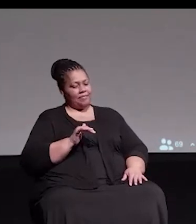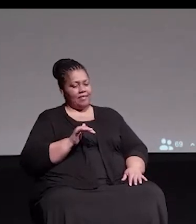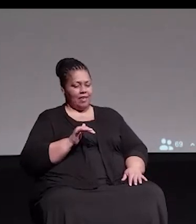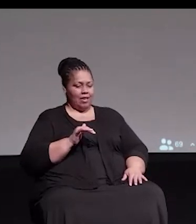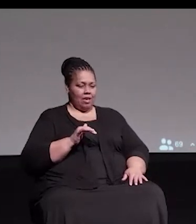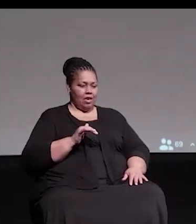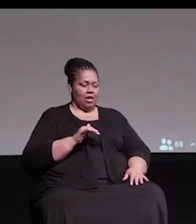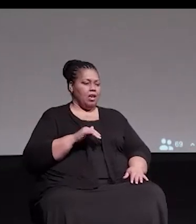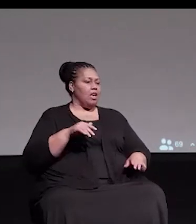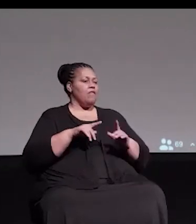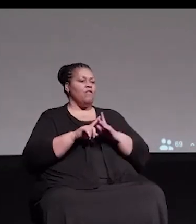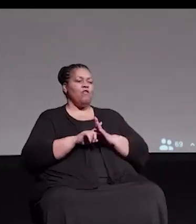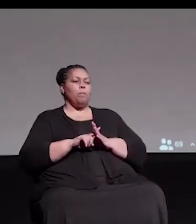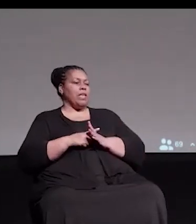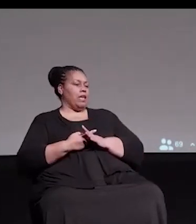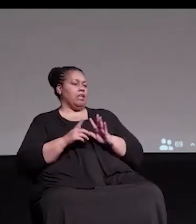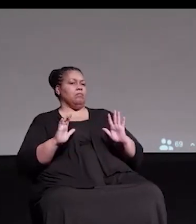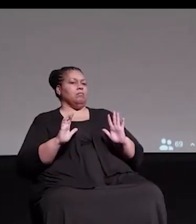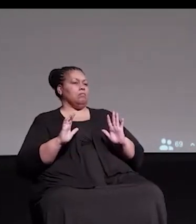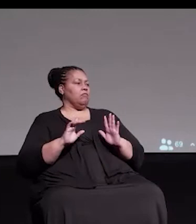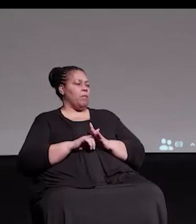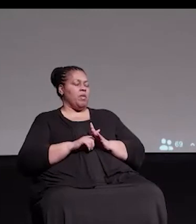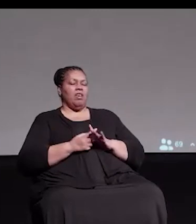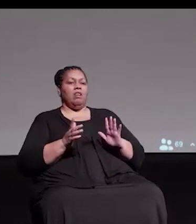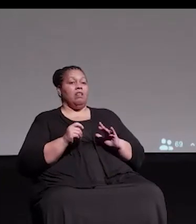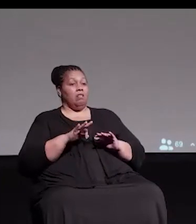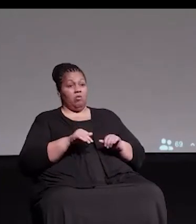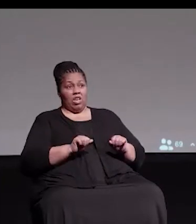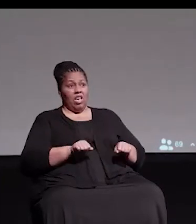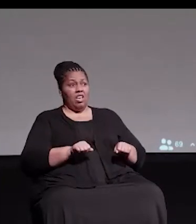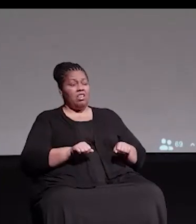good to out the gate, like just sort of like if you can,